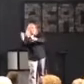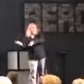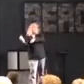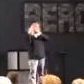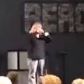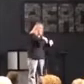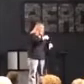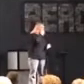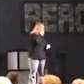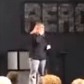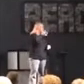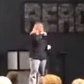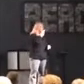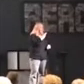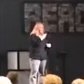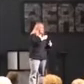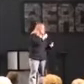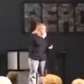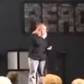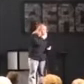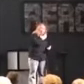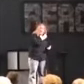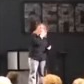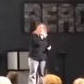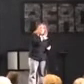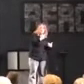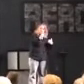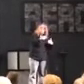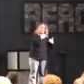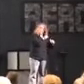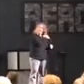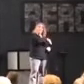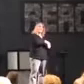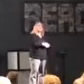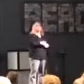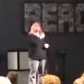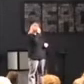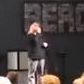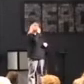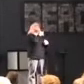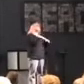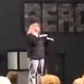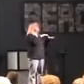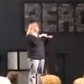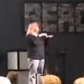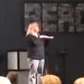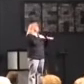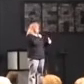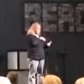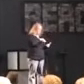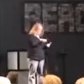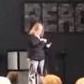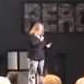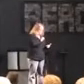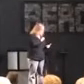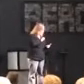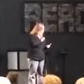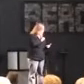was eating something and he's like, this is really good. You should try one sometime. We kept eating well. And Josh looked down and he's like,